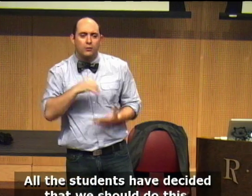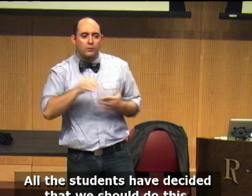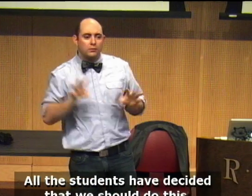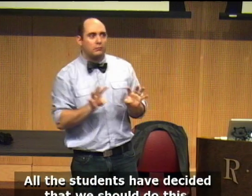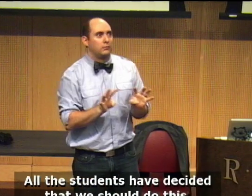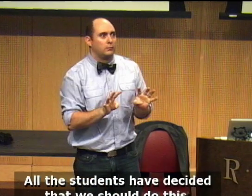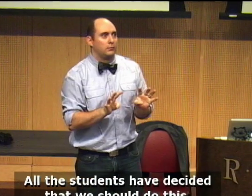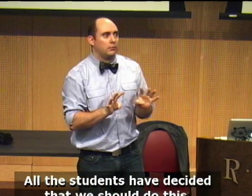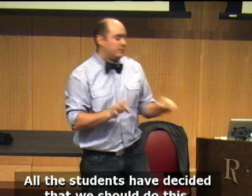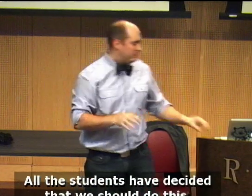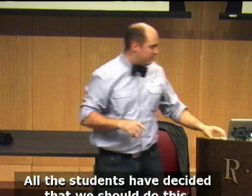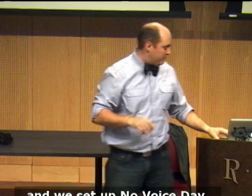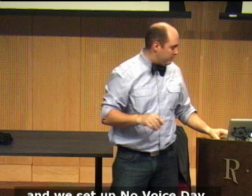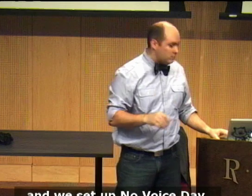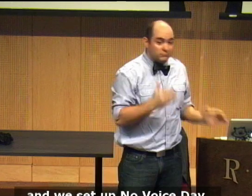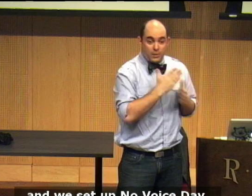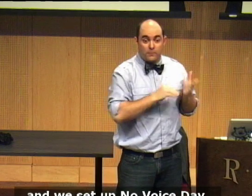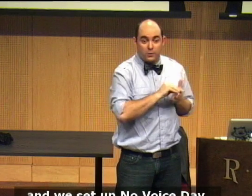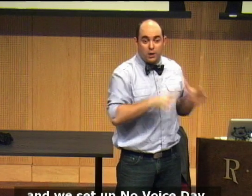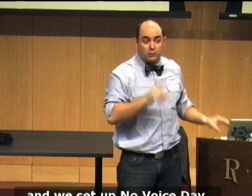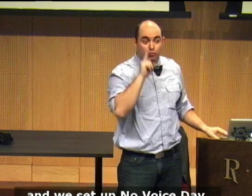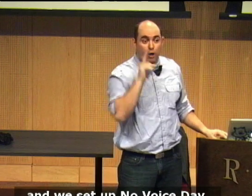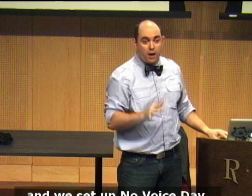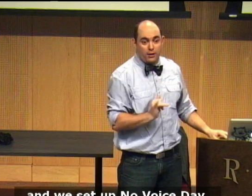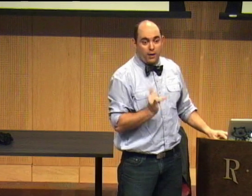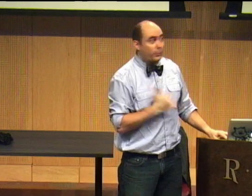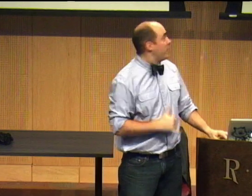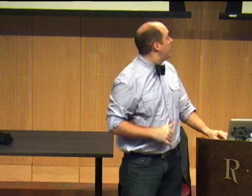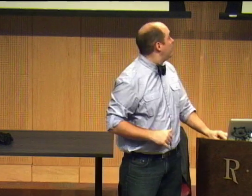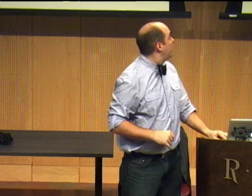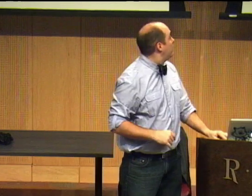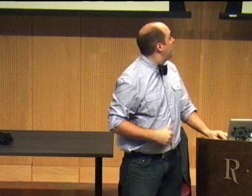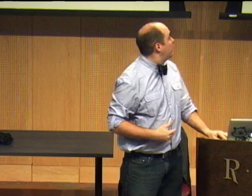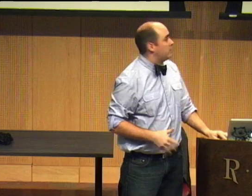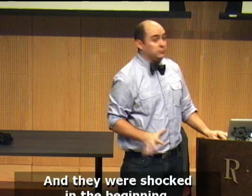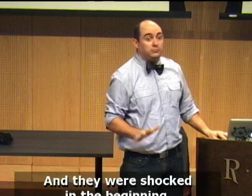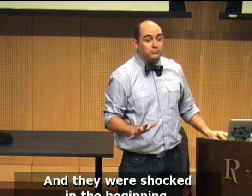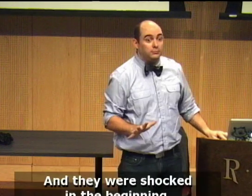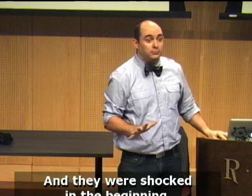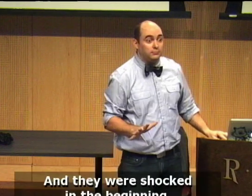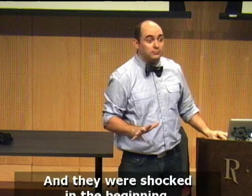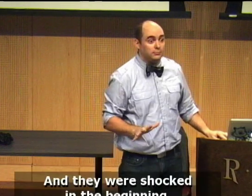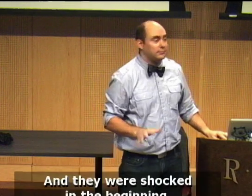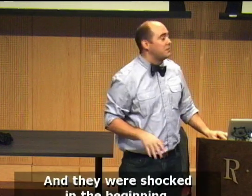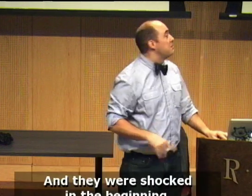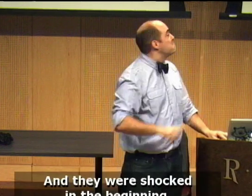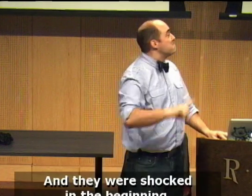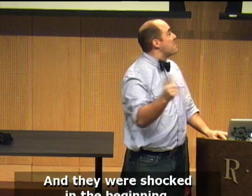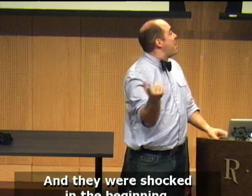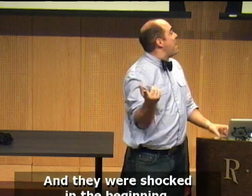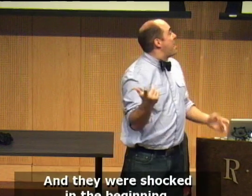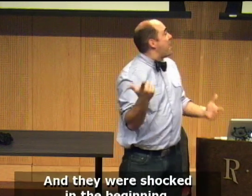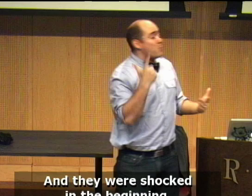have decided that we should do this, and we set up No Voice Day. And they were shocked in the beginning.